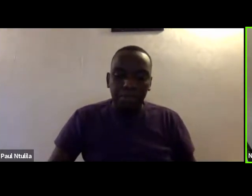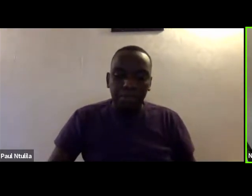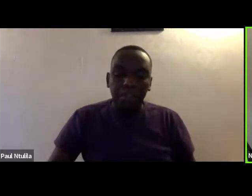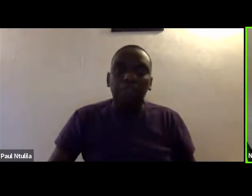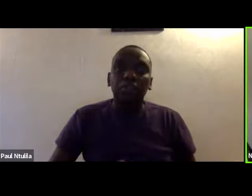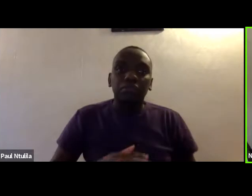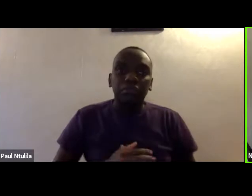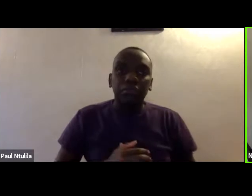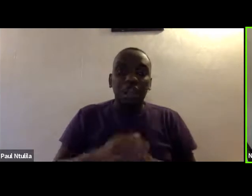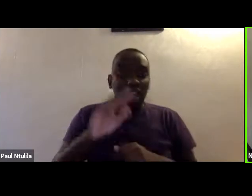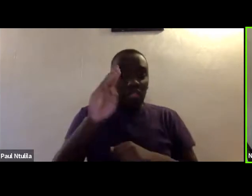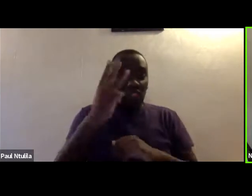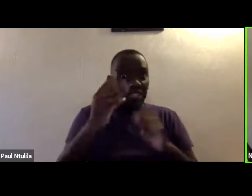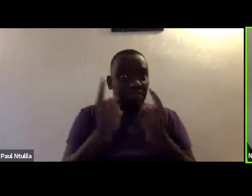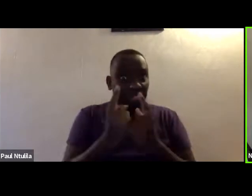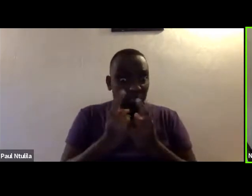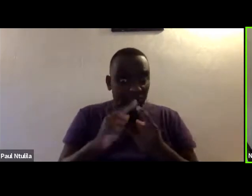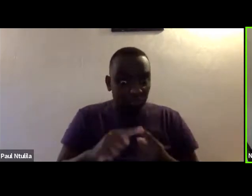two camps.